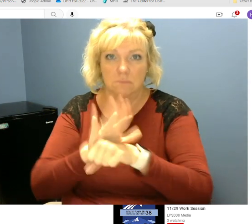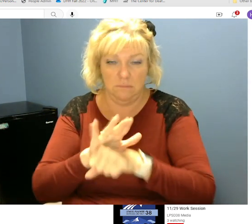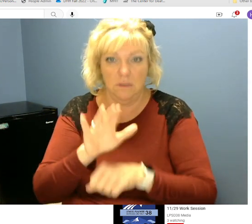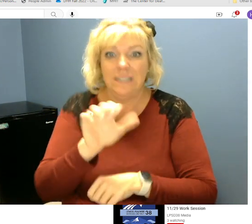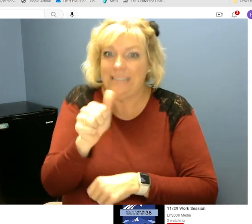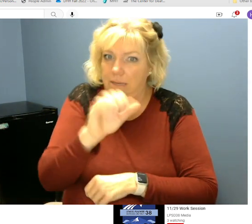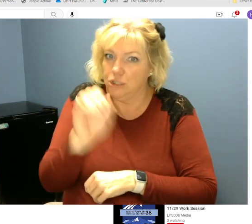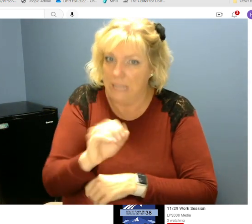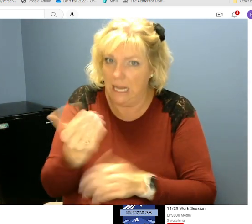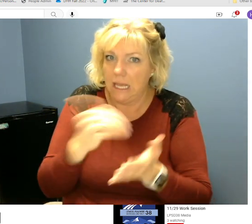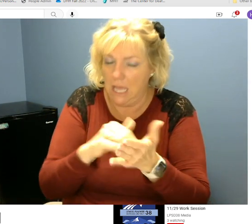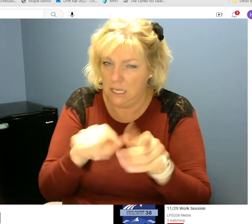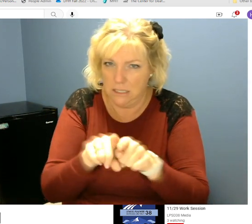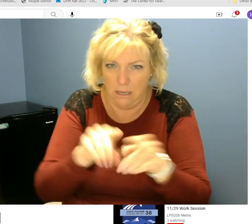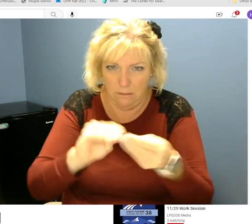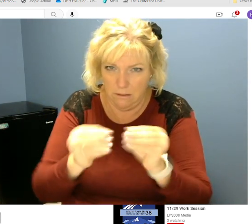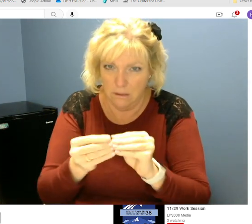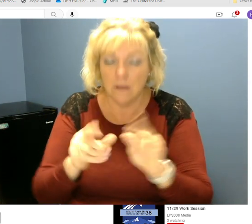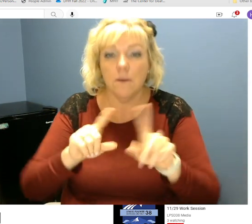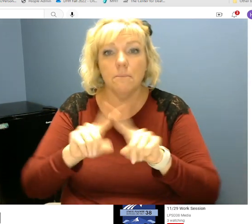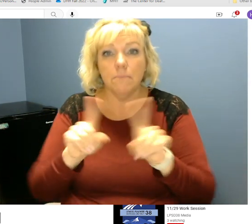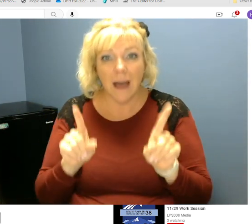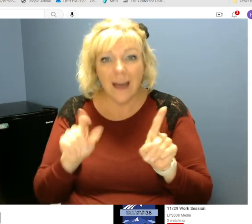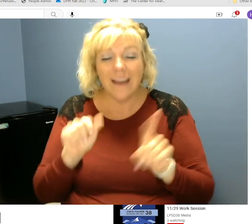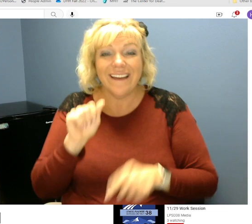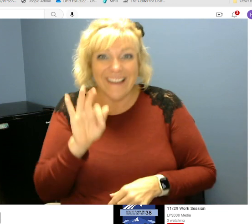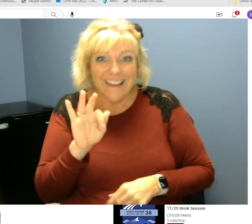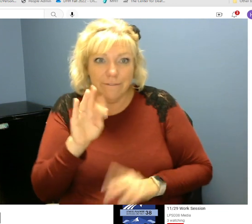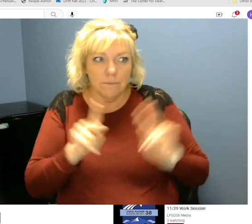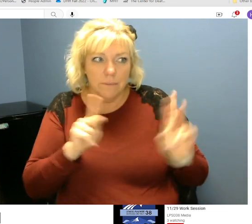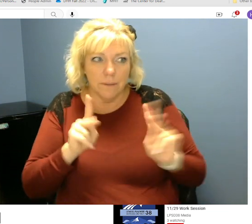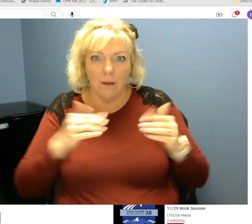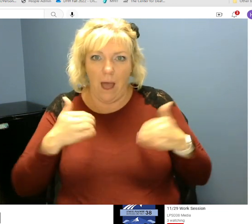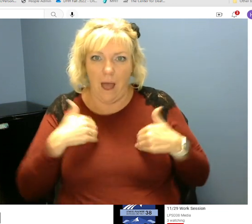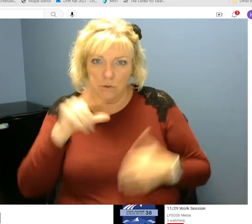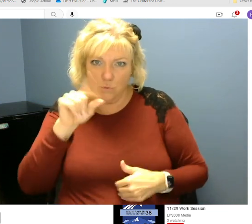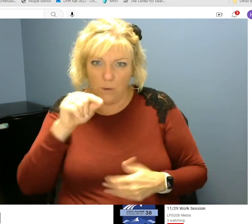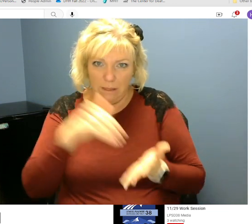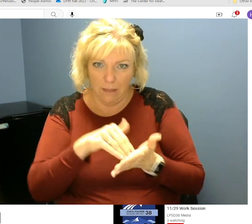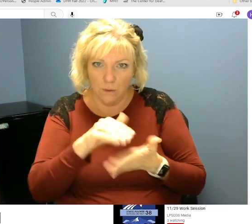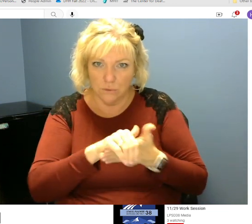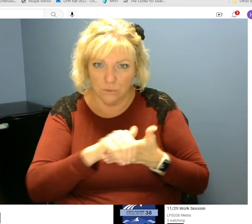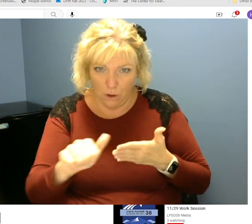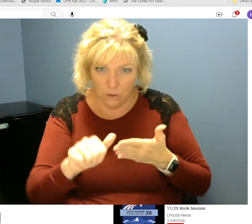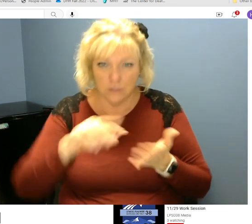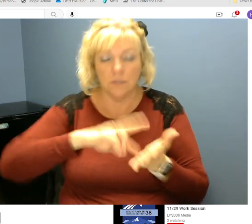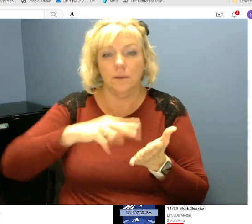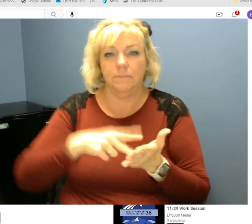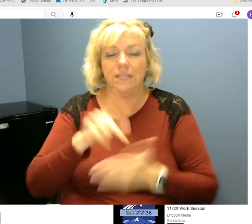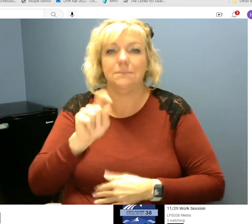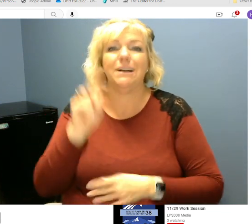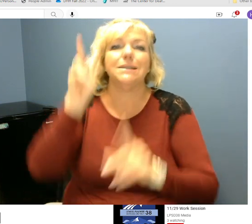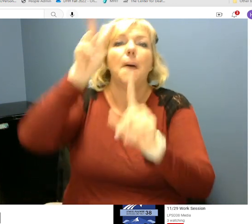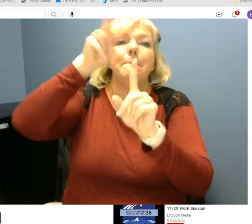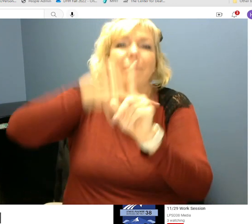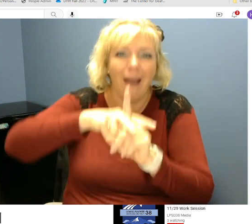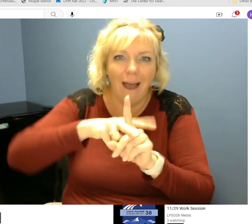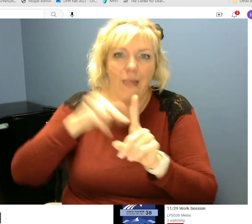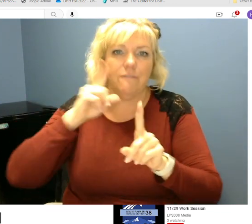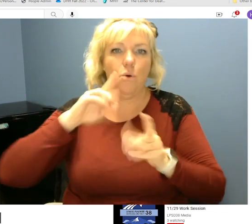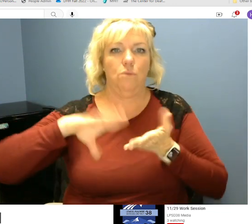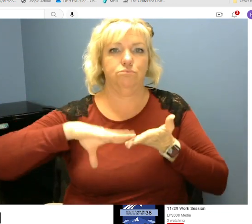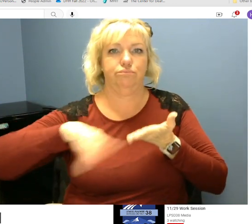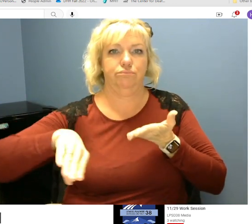However, he says if you're worth over $20,000, you're going to have to apply for a presidential pardon. You're going to have to